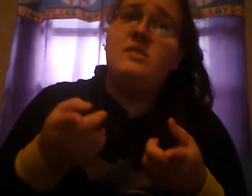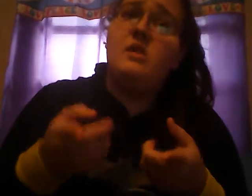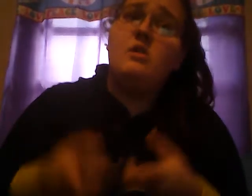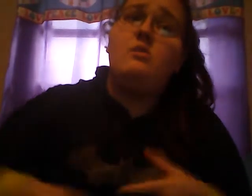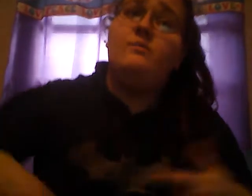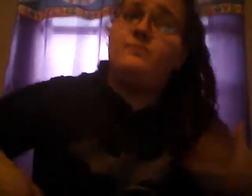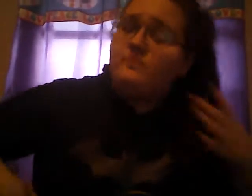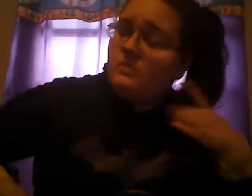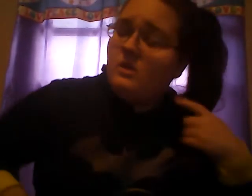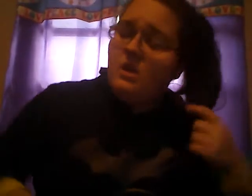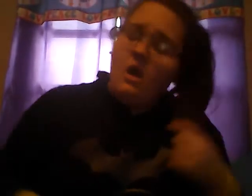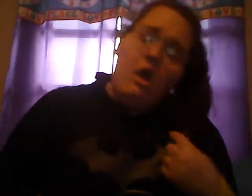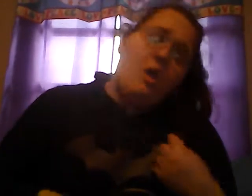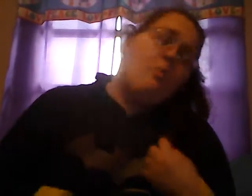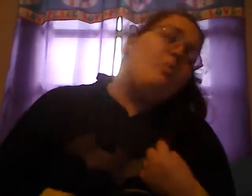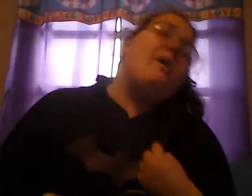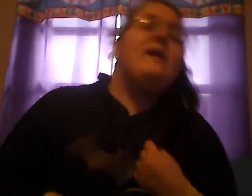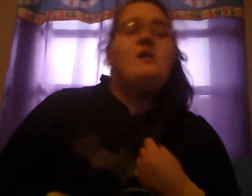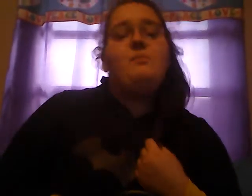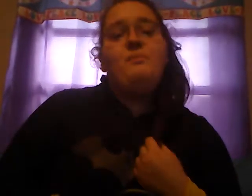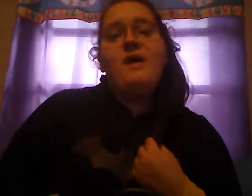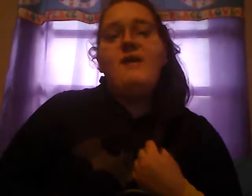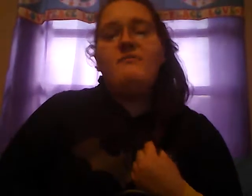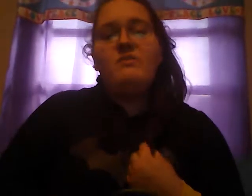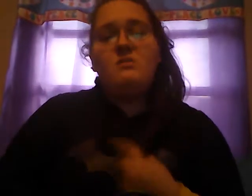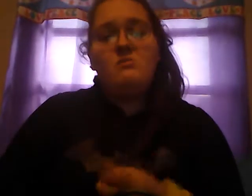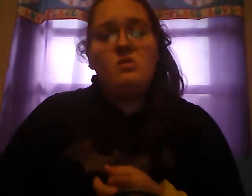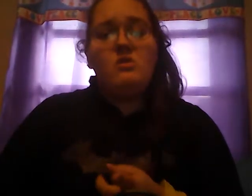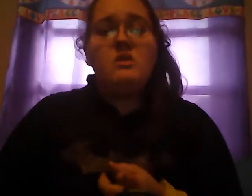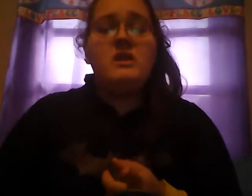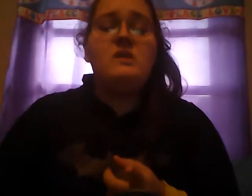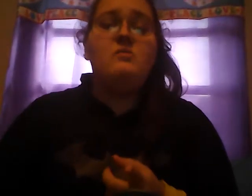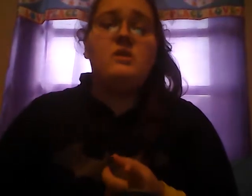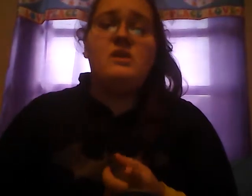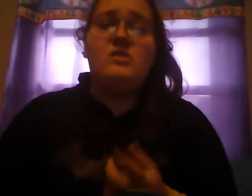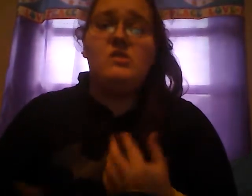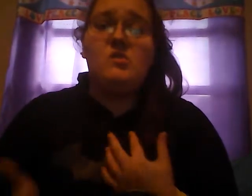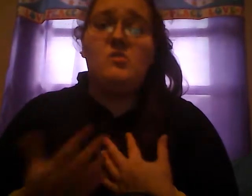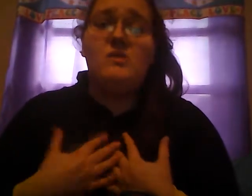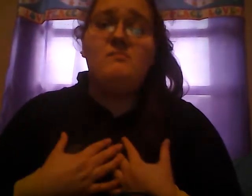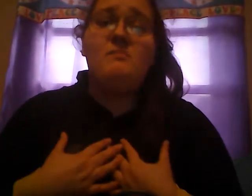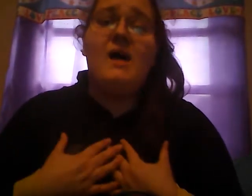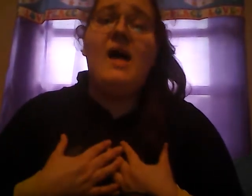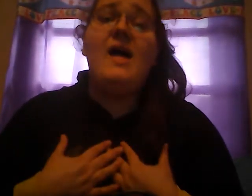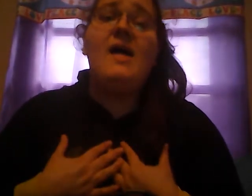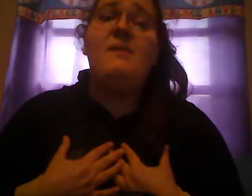you. Wake up every morning with you in my